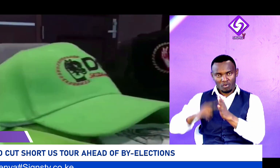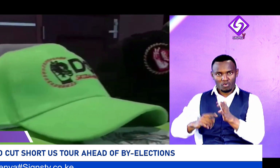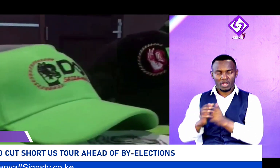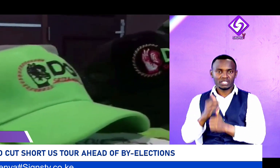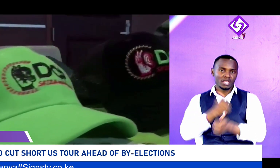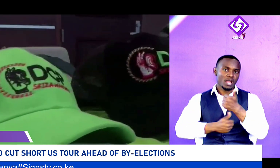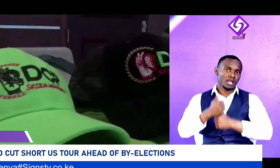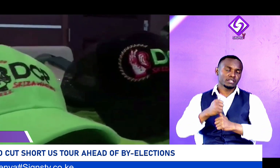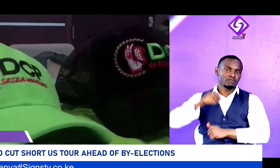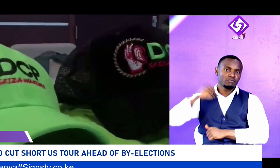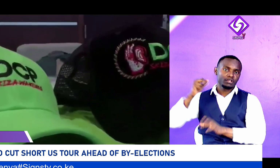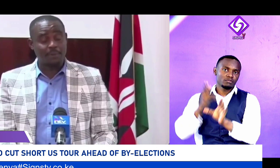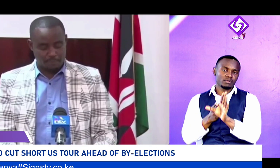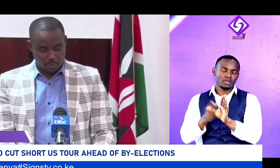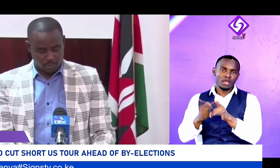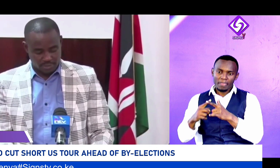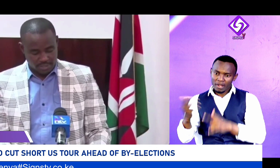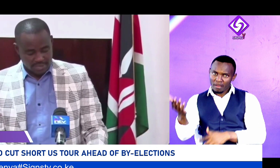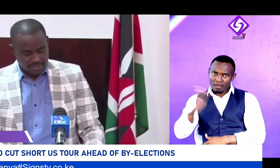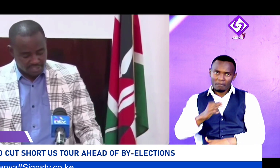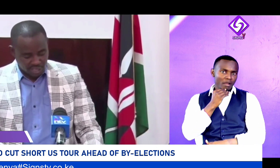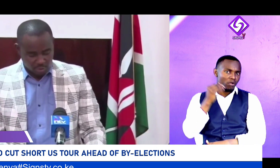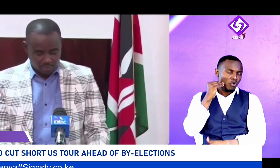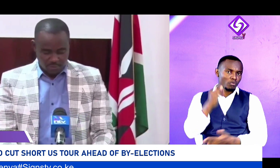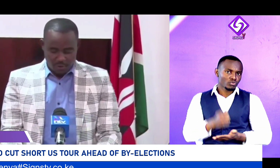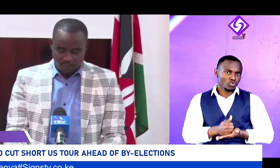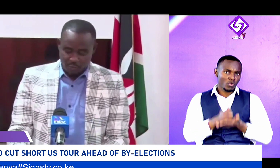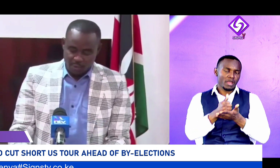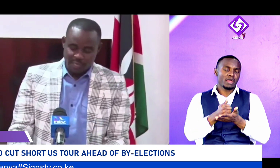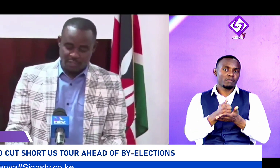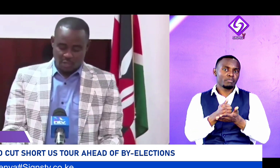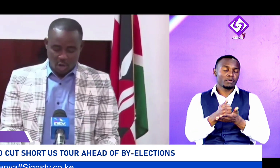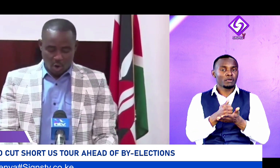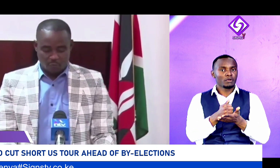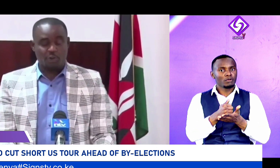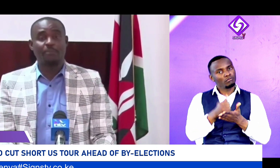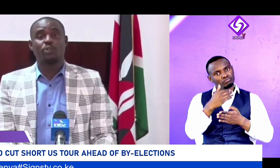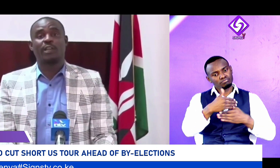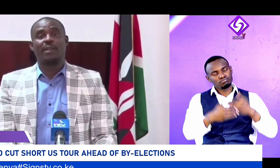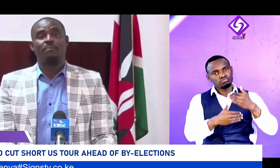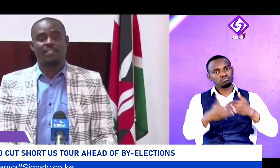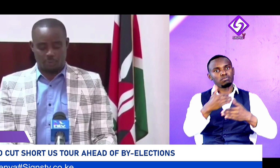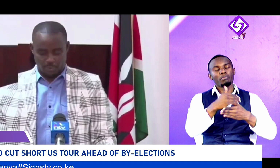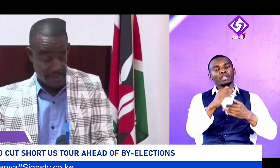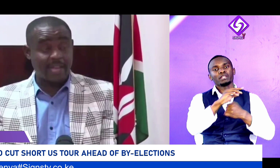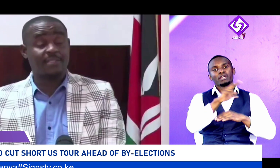to return home to help rebuild this nation from the ruins of corruption and misrule.